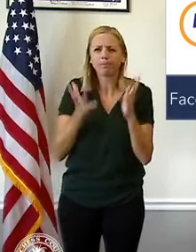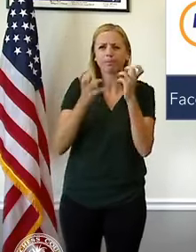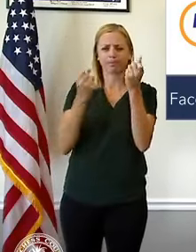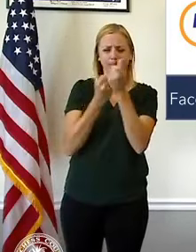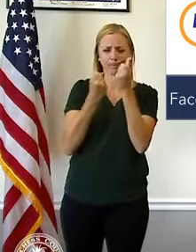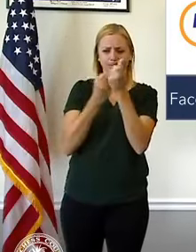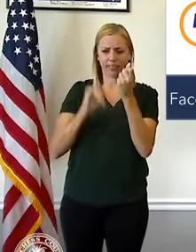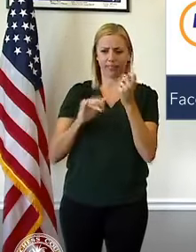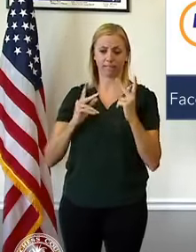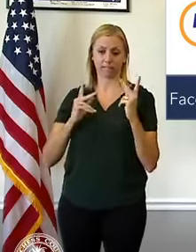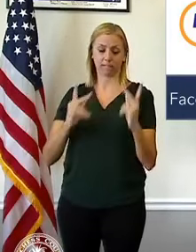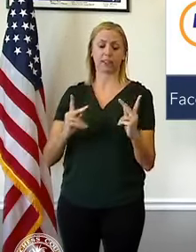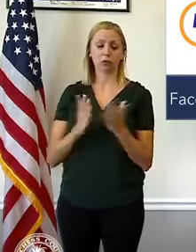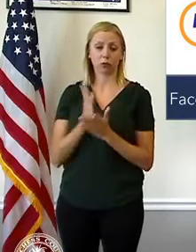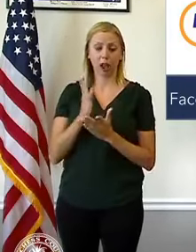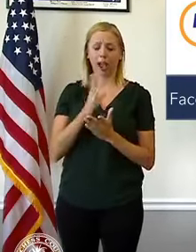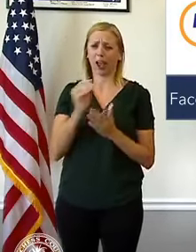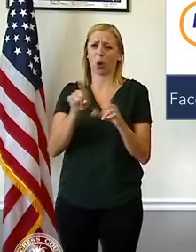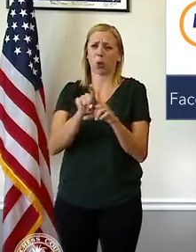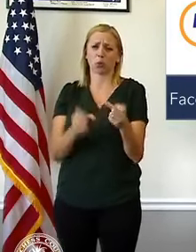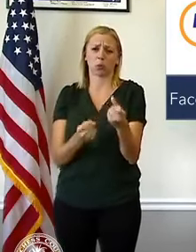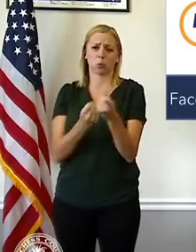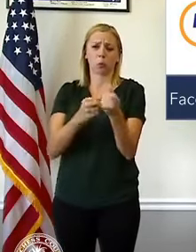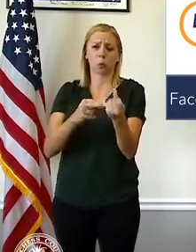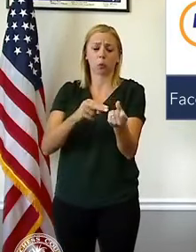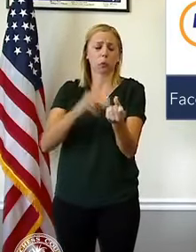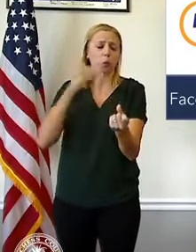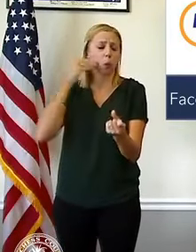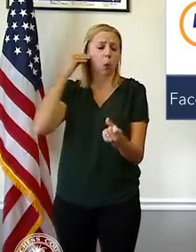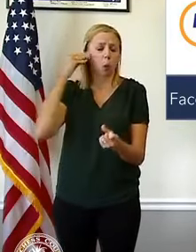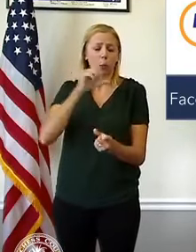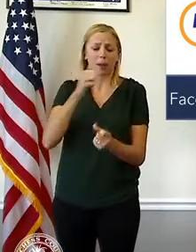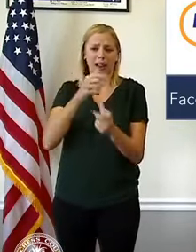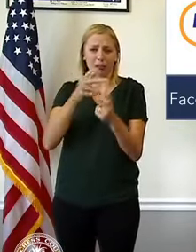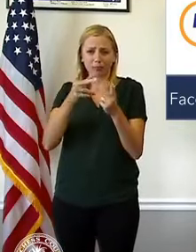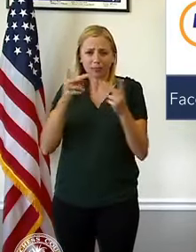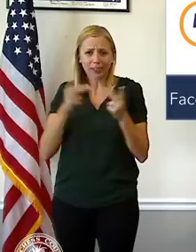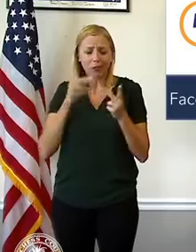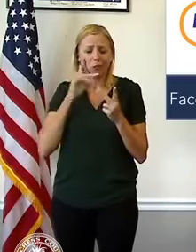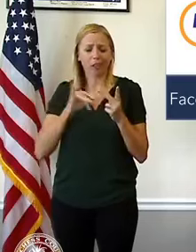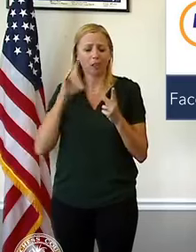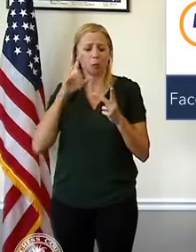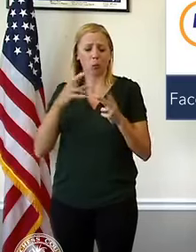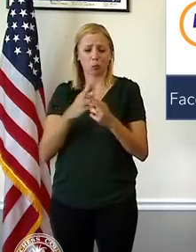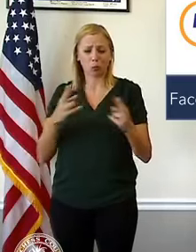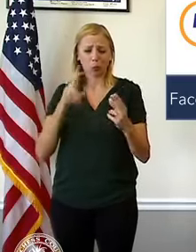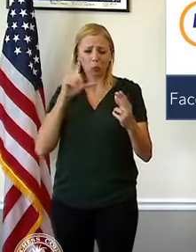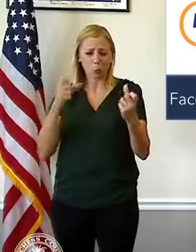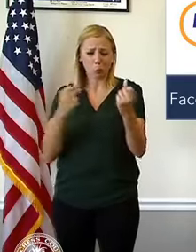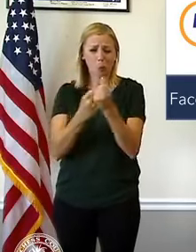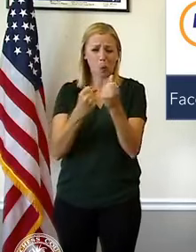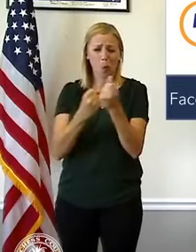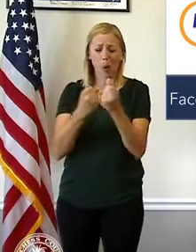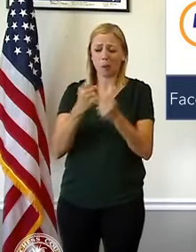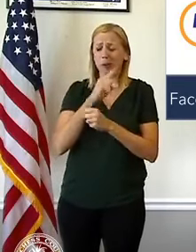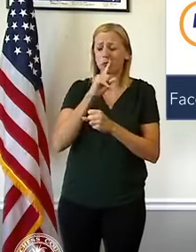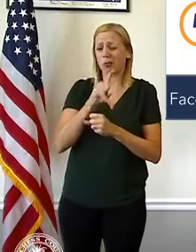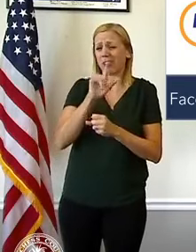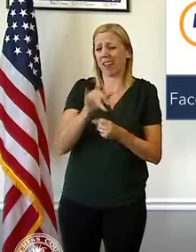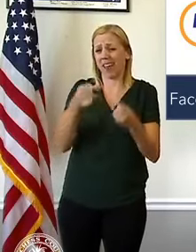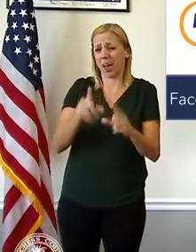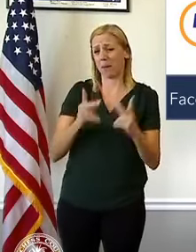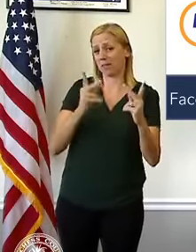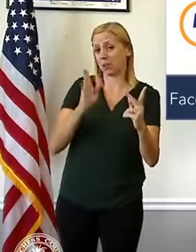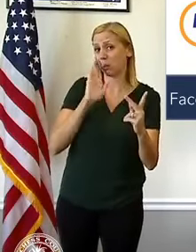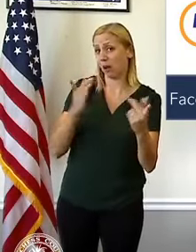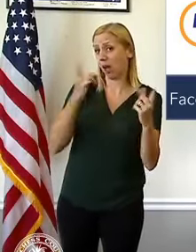that visitation and support nursing homes and long-term care facilities with resources and support to make that happen. But at the end of the day, it is a decision